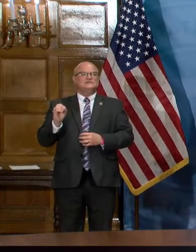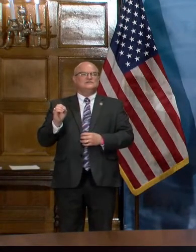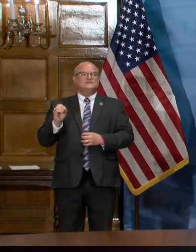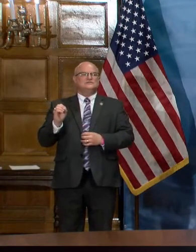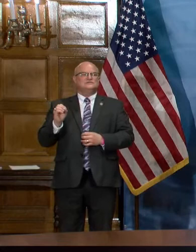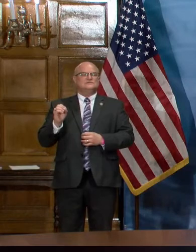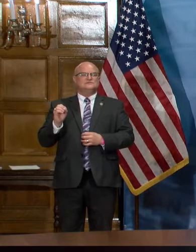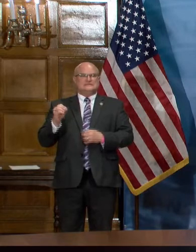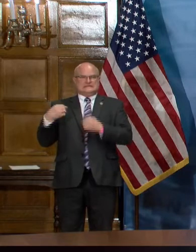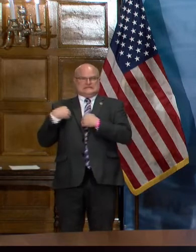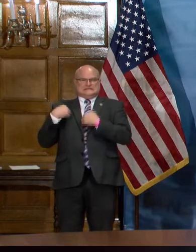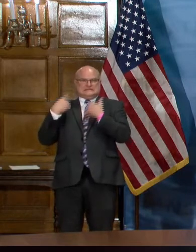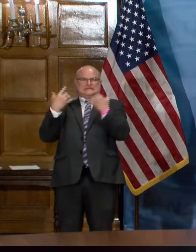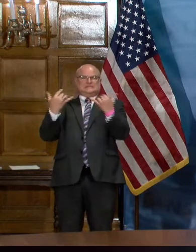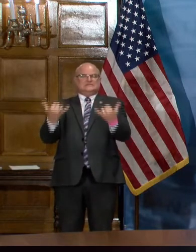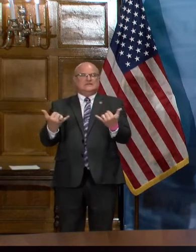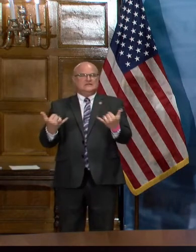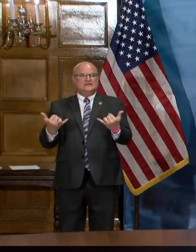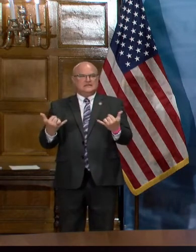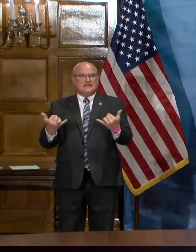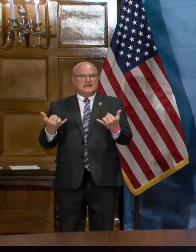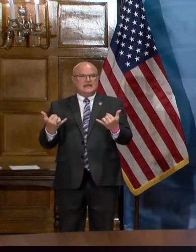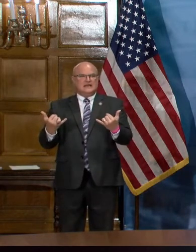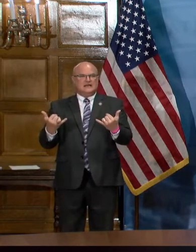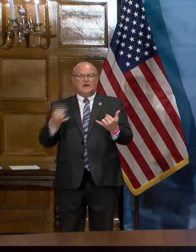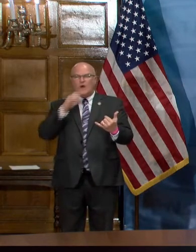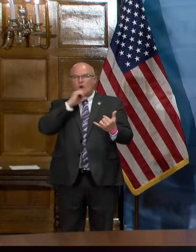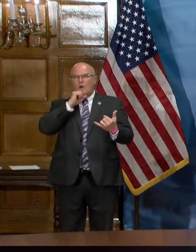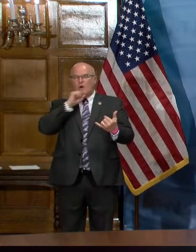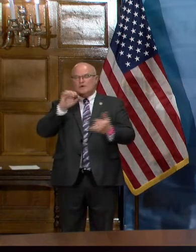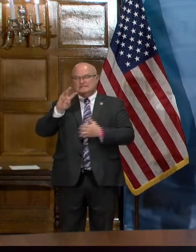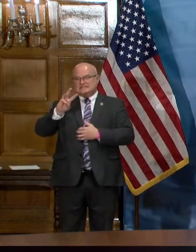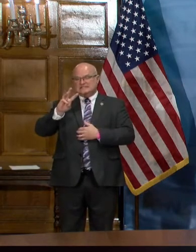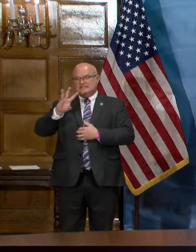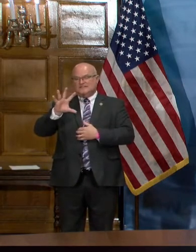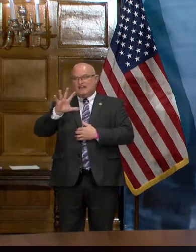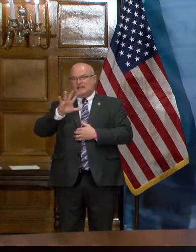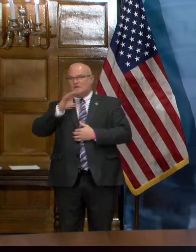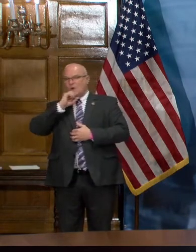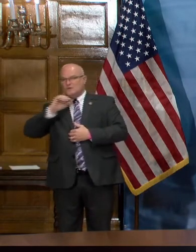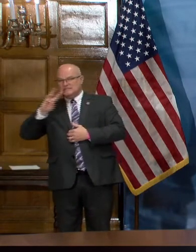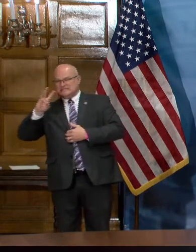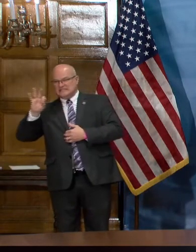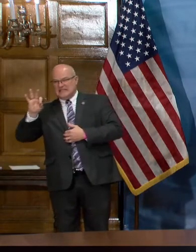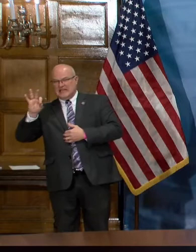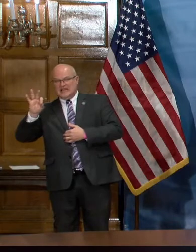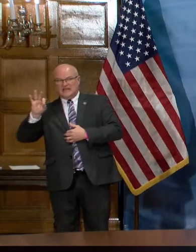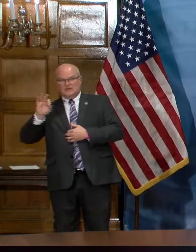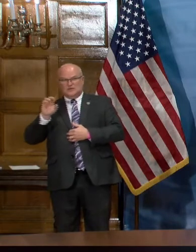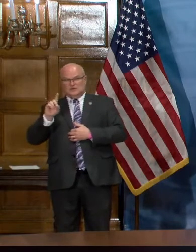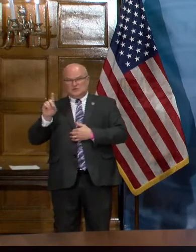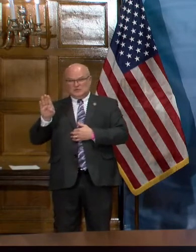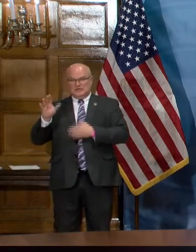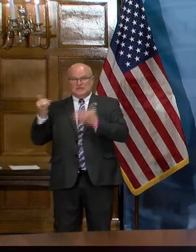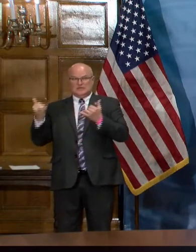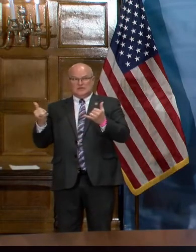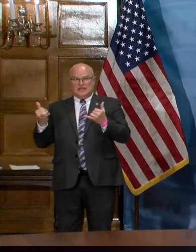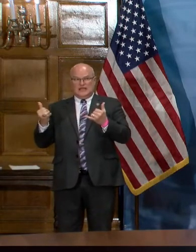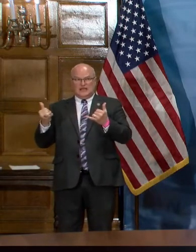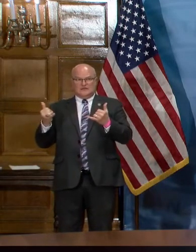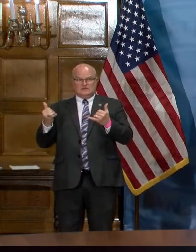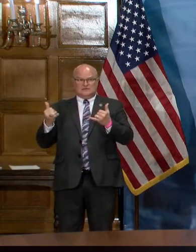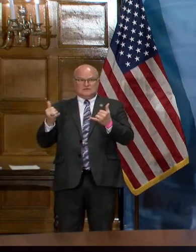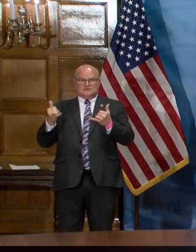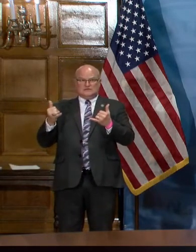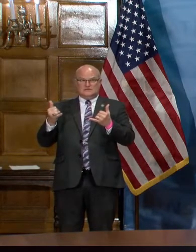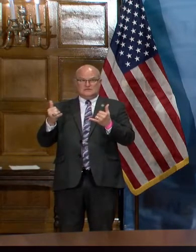Up until now, the age 65 to 69 was in Group 1C, and so now it seems like they've been